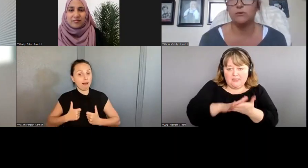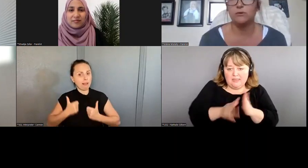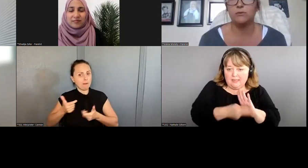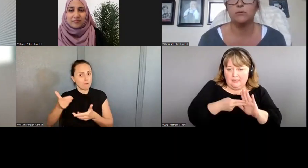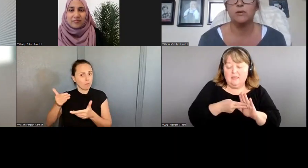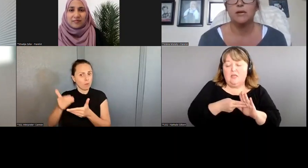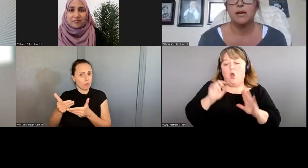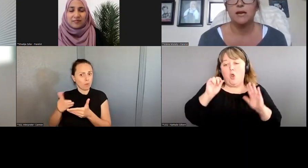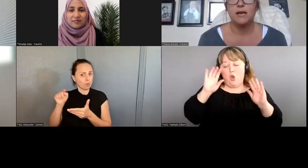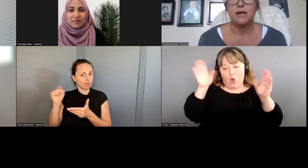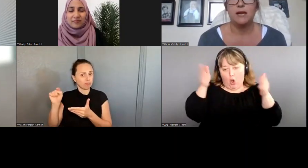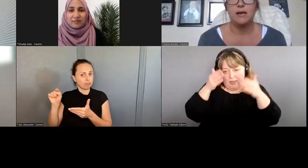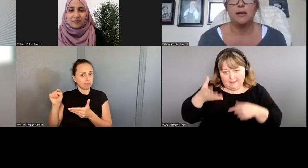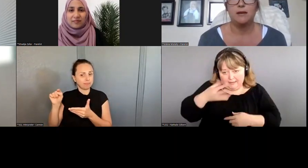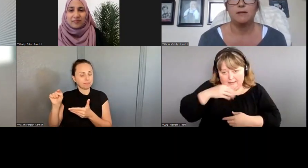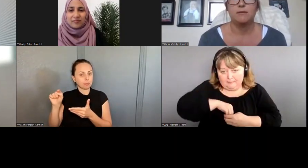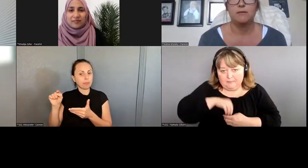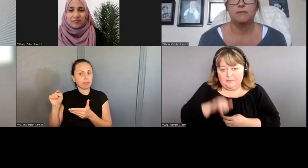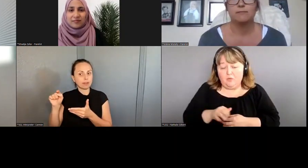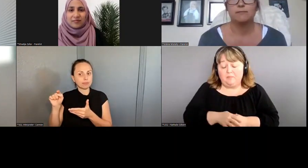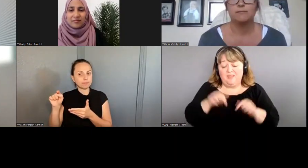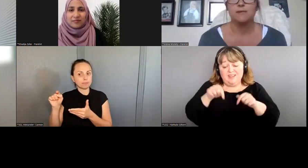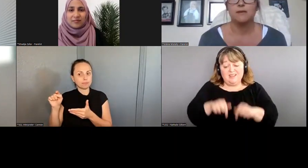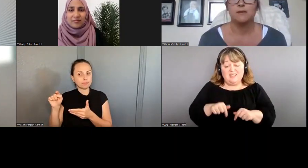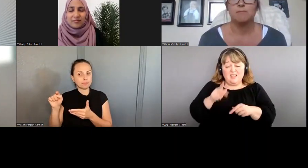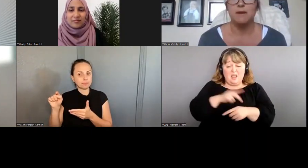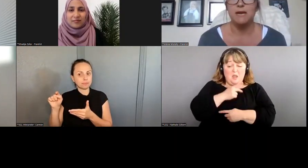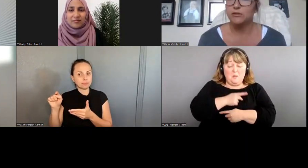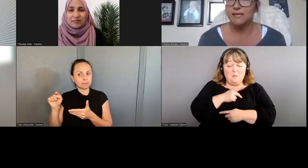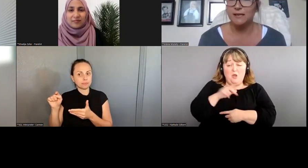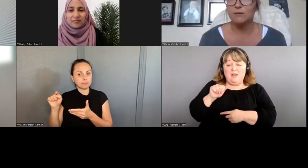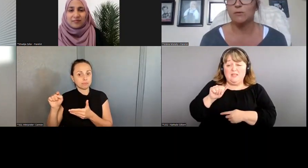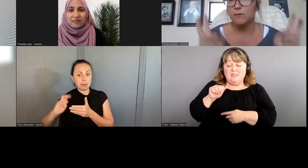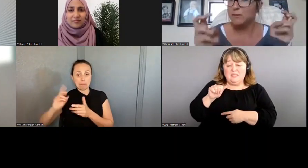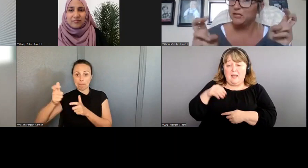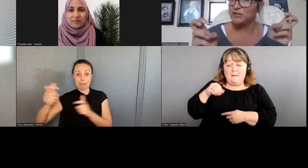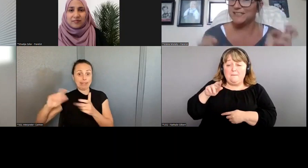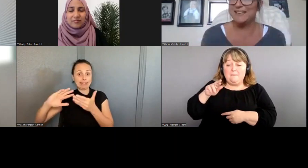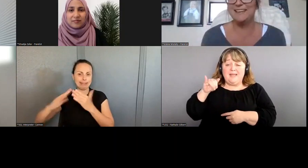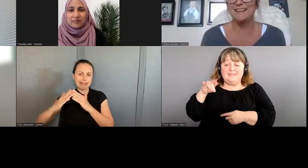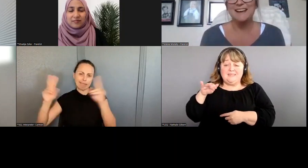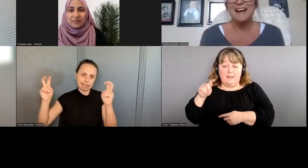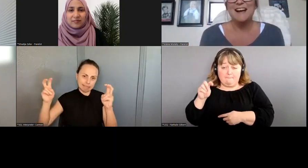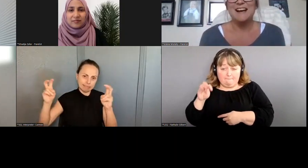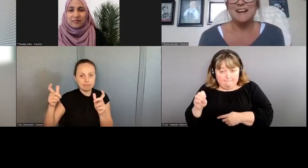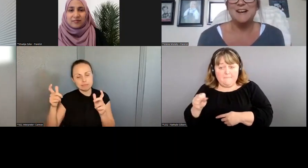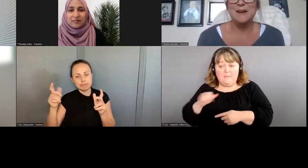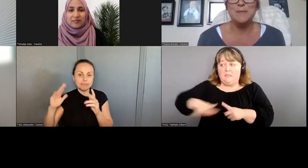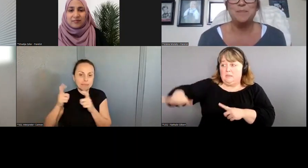close to a major city,